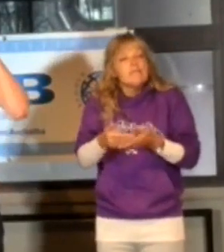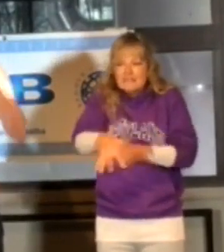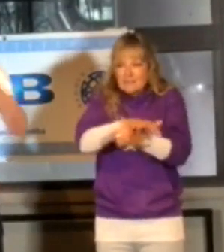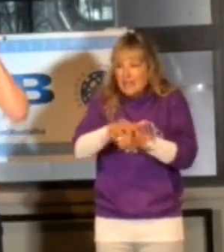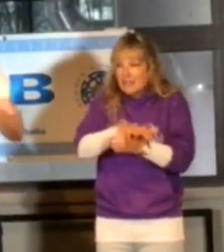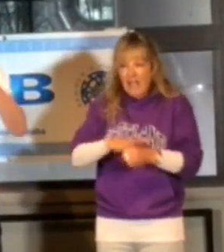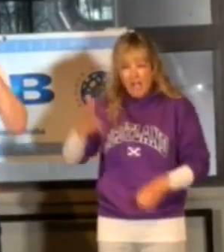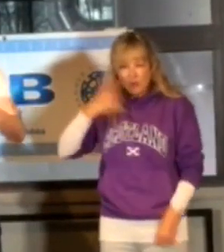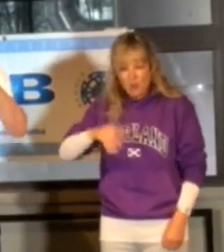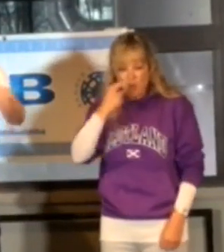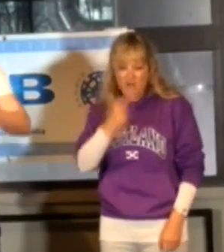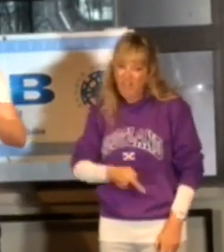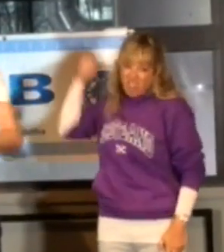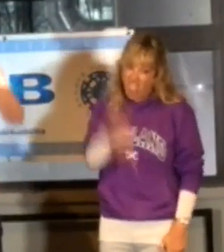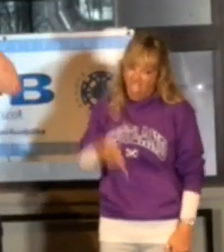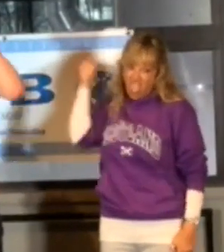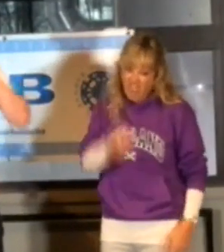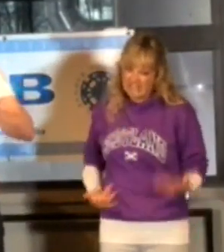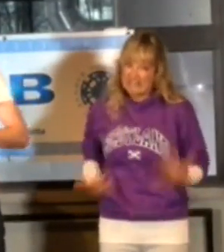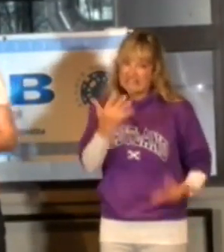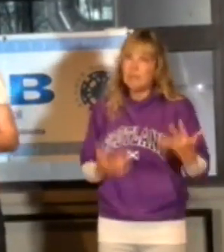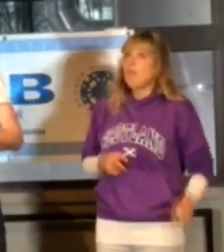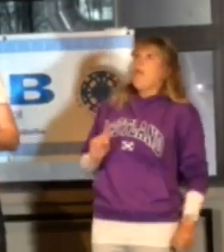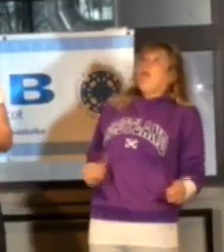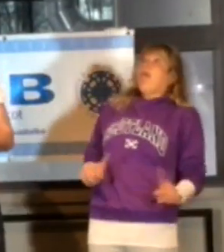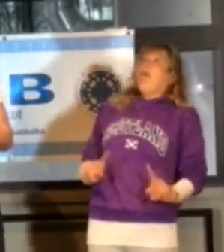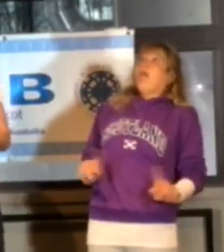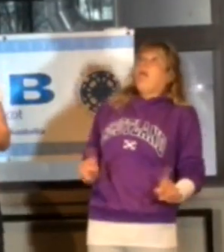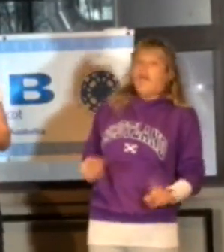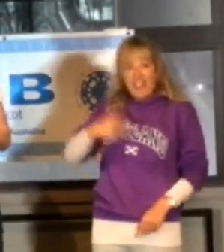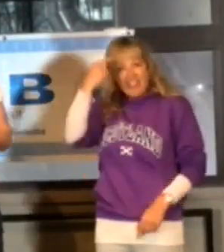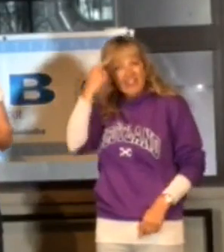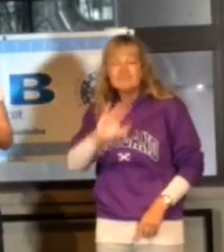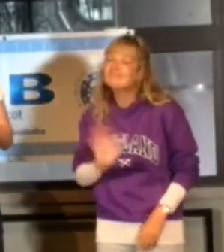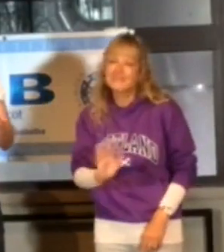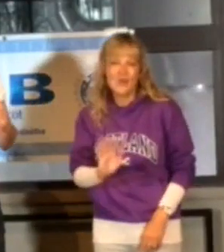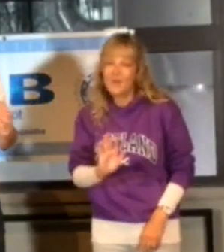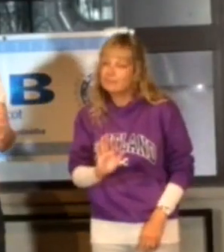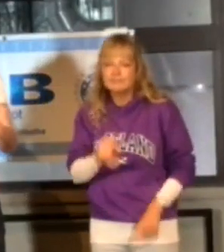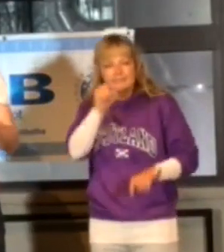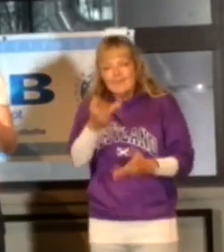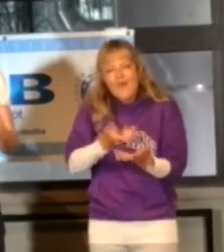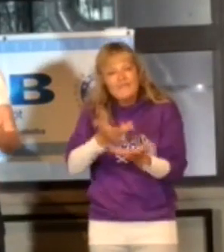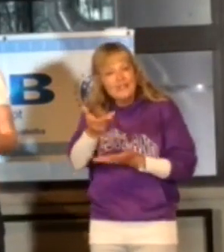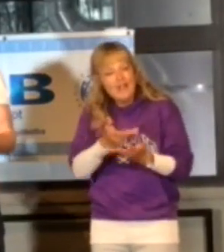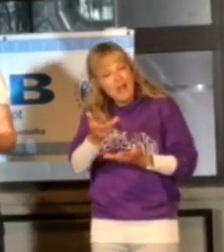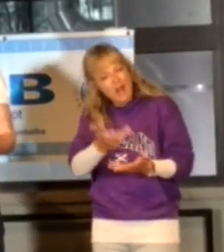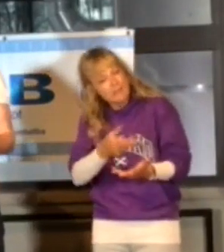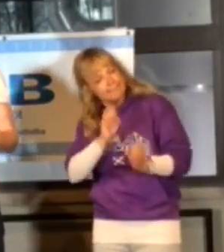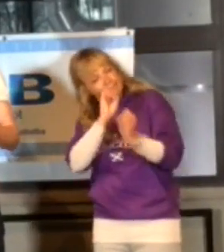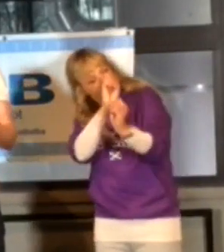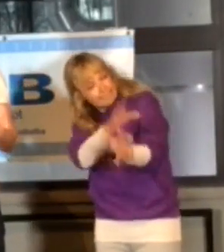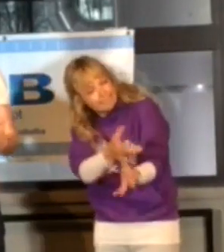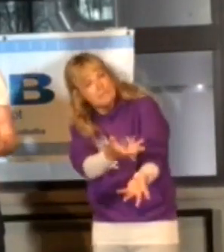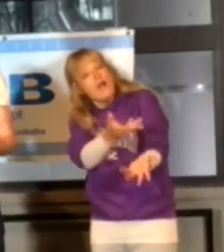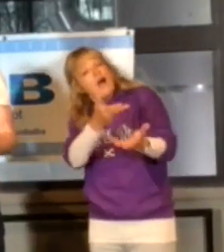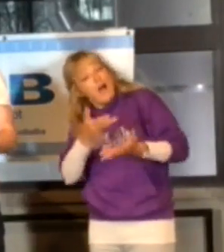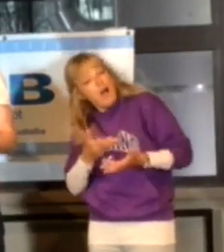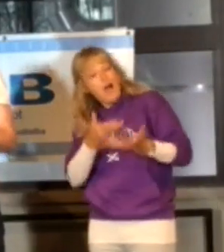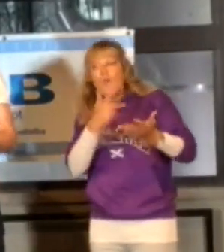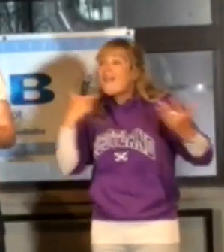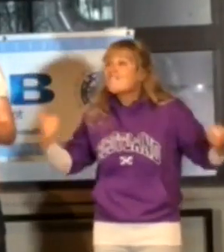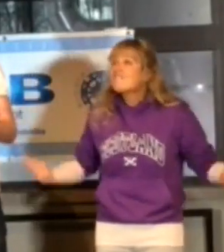where we drive statistics down people's throats because we think that's the way to do it. These are the conversations that you have where you come